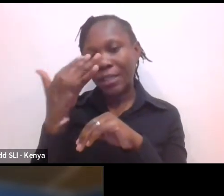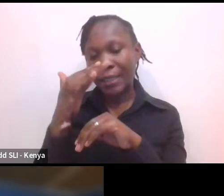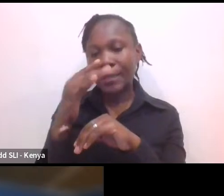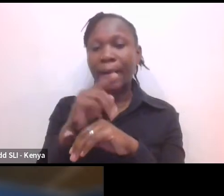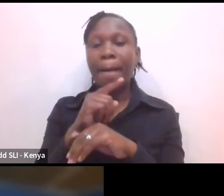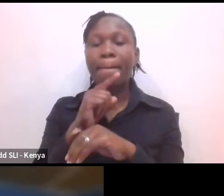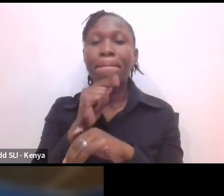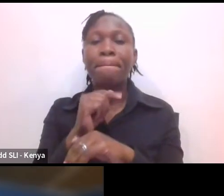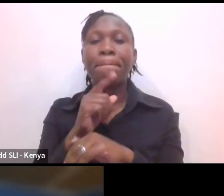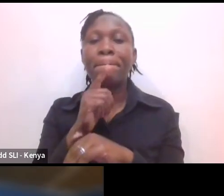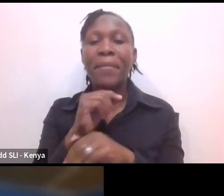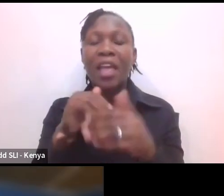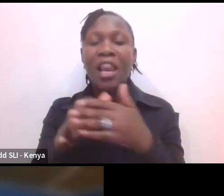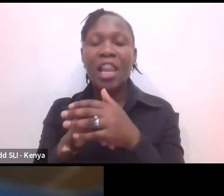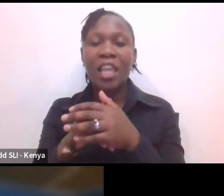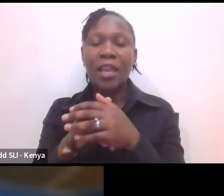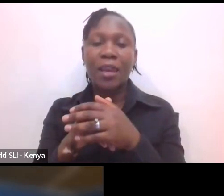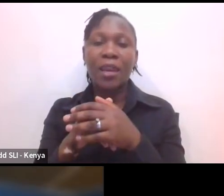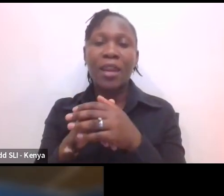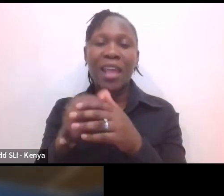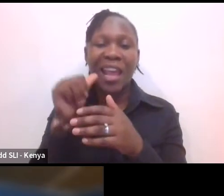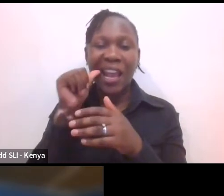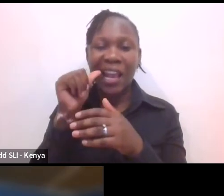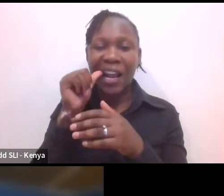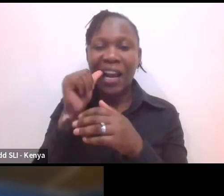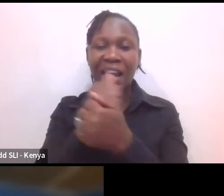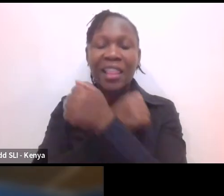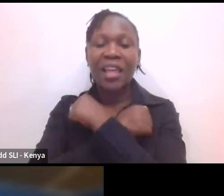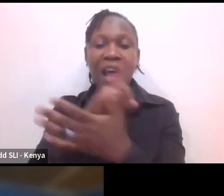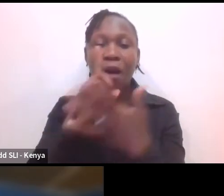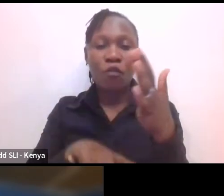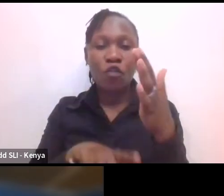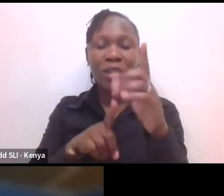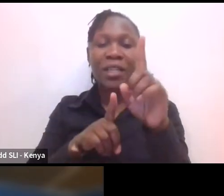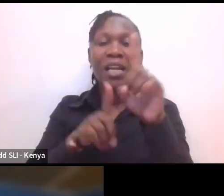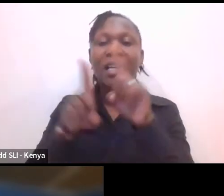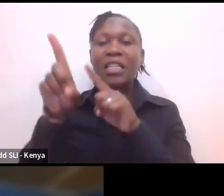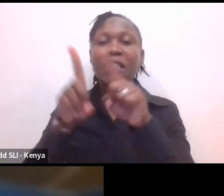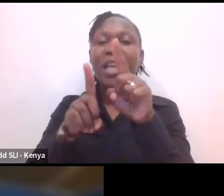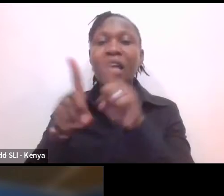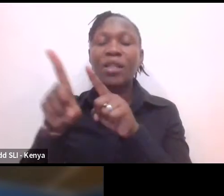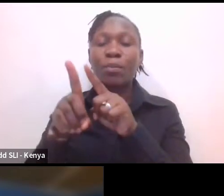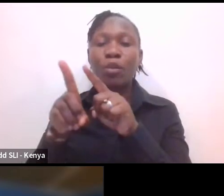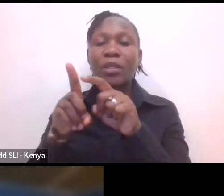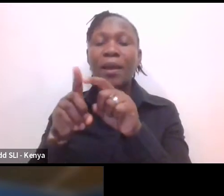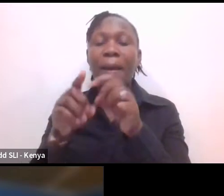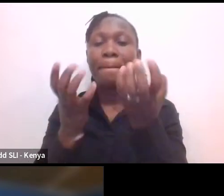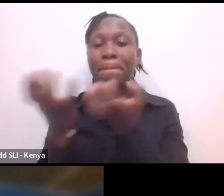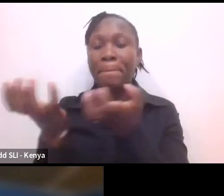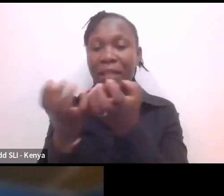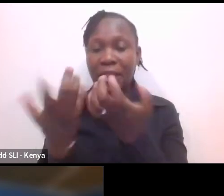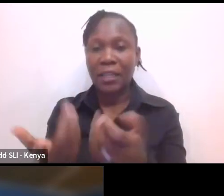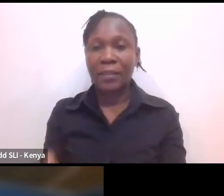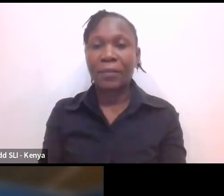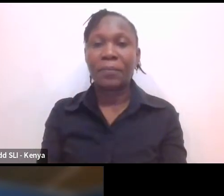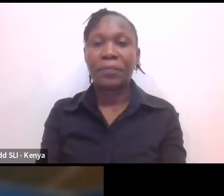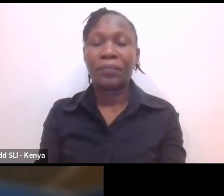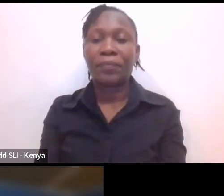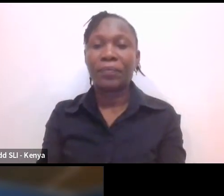love transportation systems, and there's an element of truth in that. But I